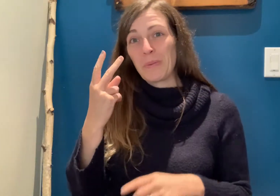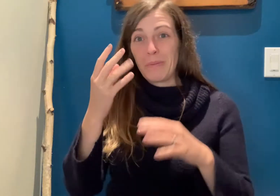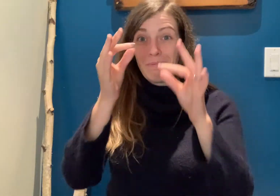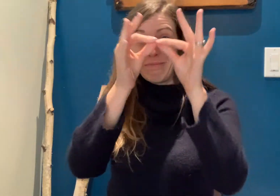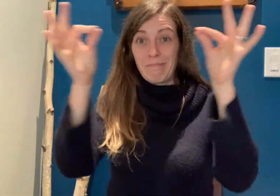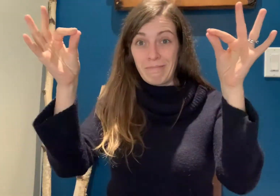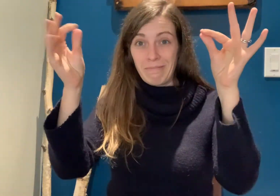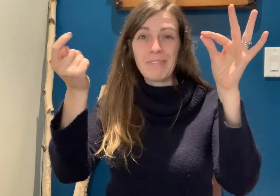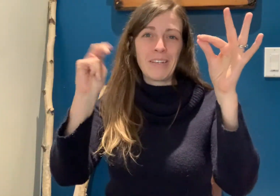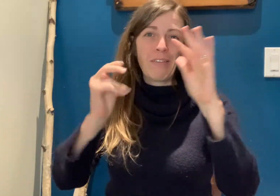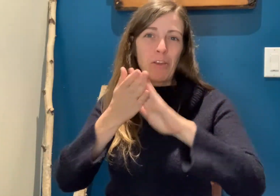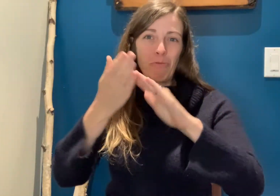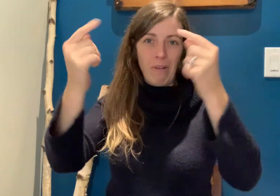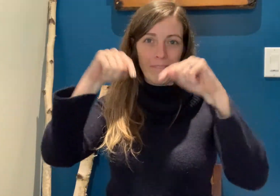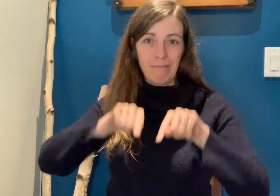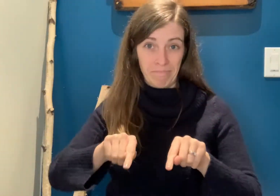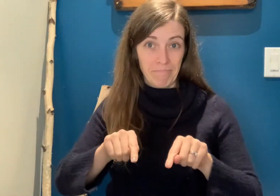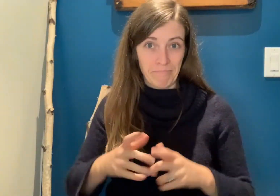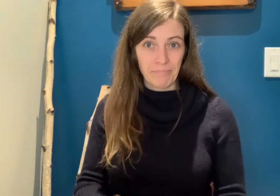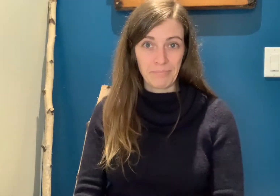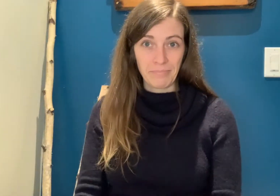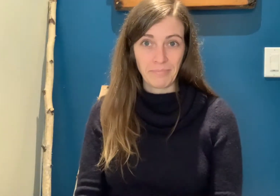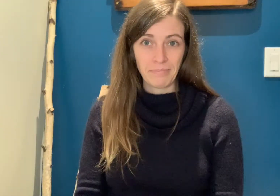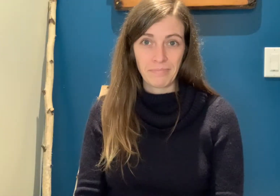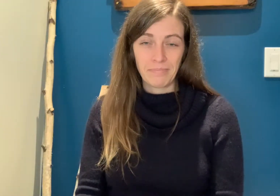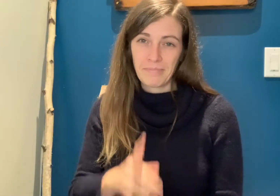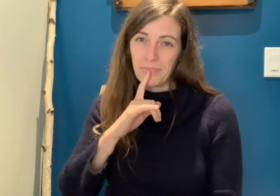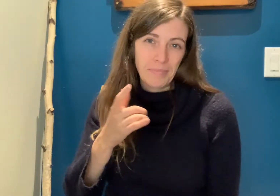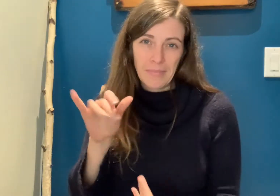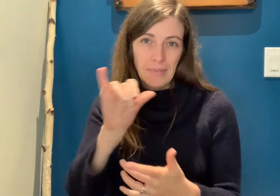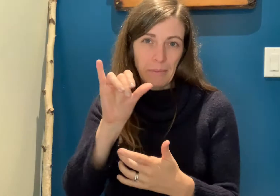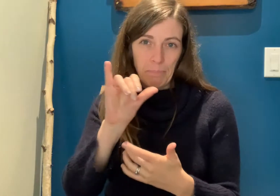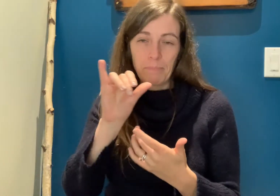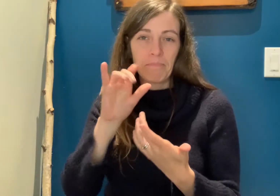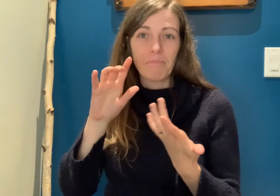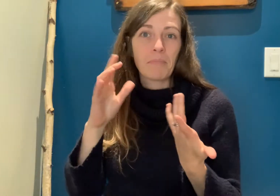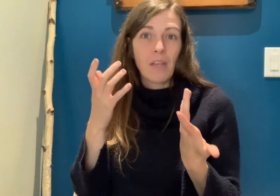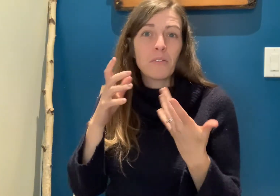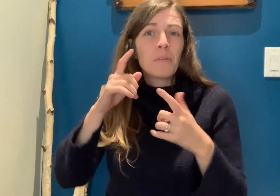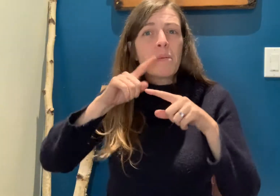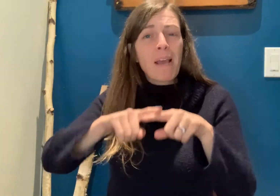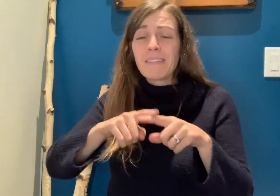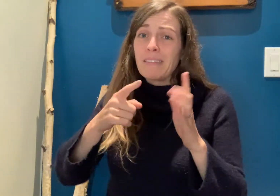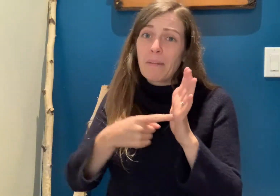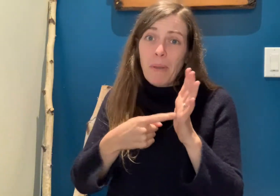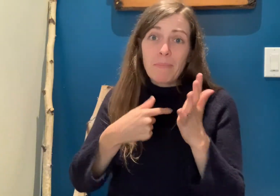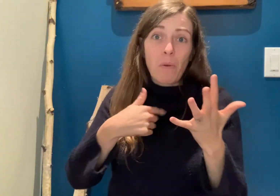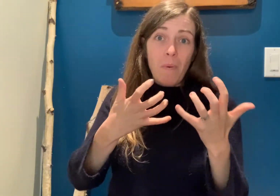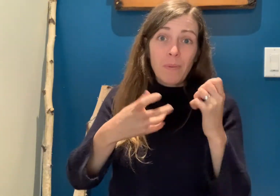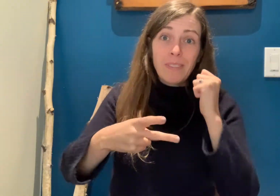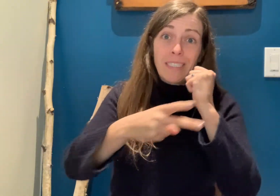So you just saw me type 2 plus 2, and then I ran it, and you saw the output down in the console. So the same kind of idea,